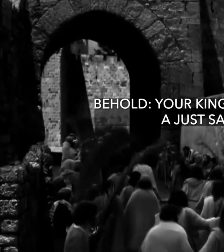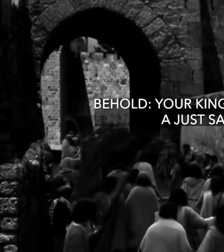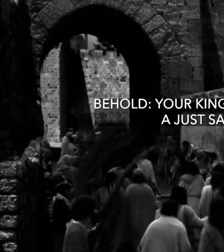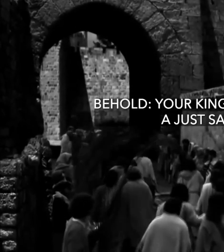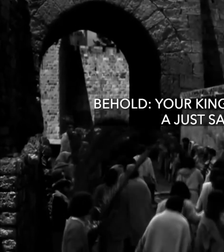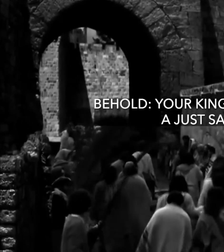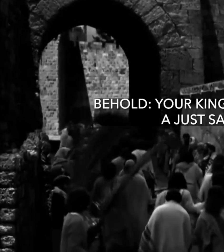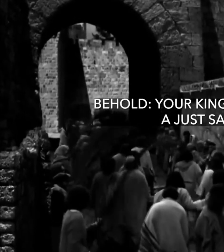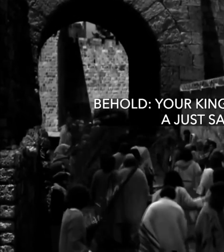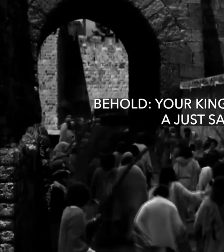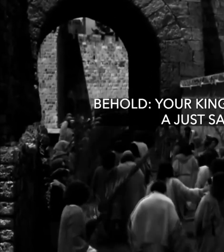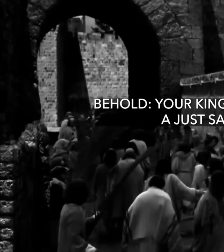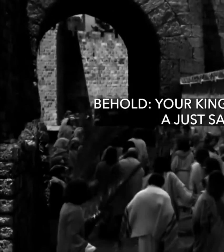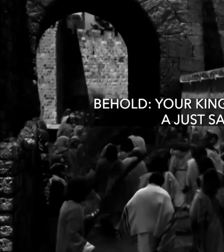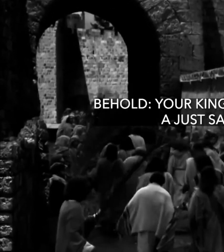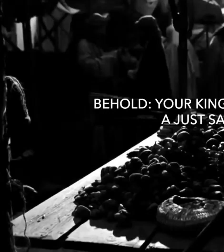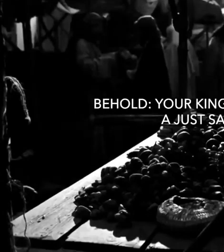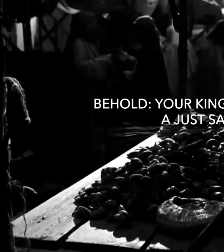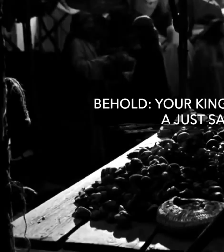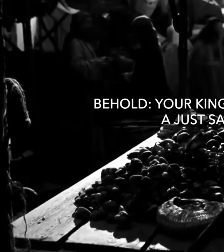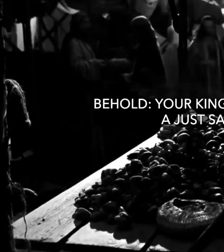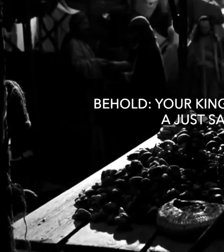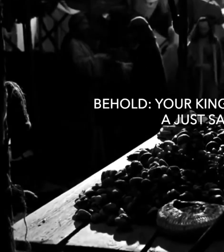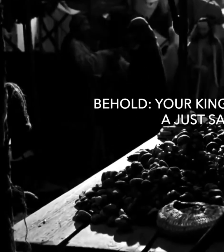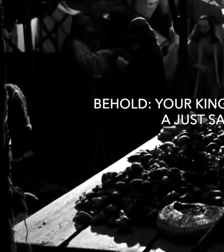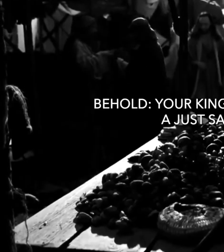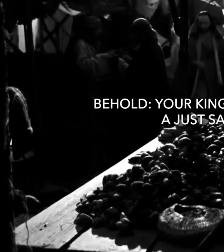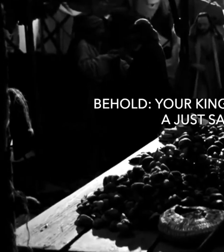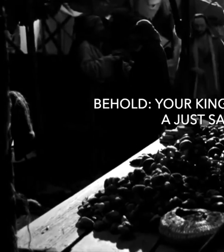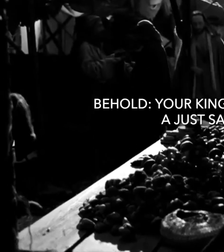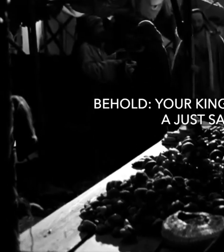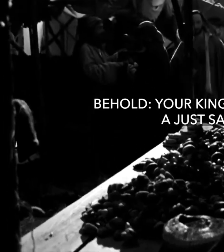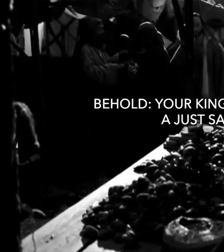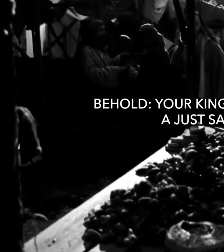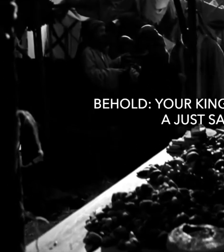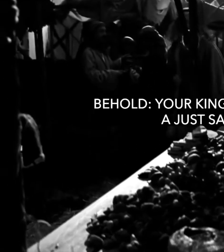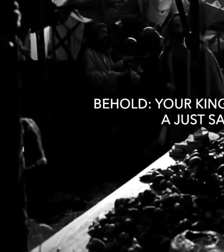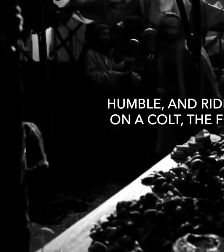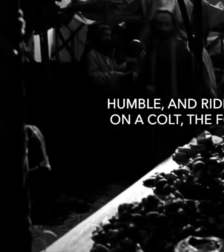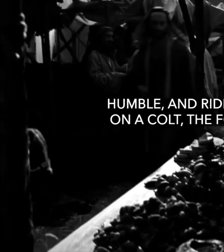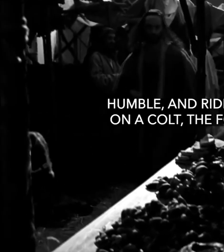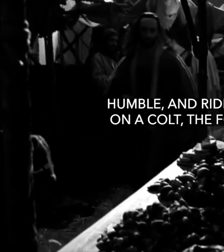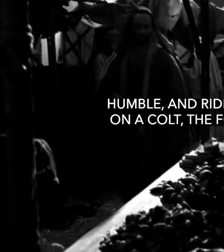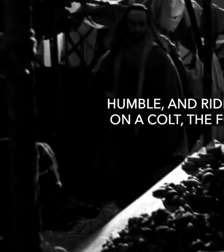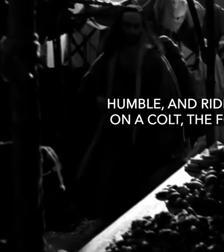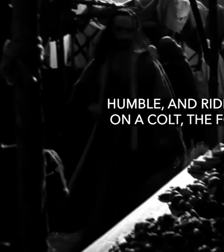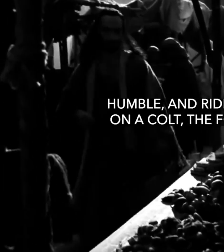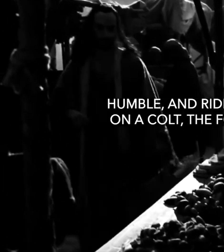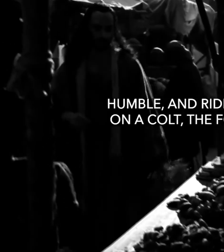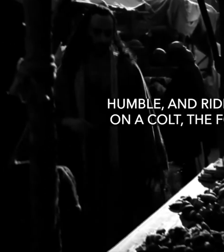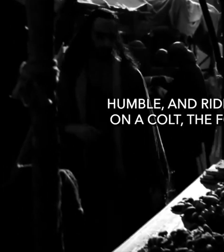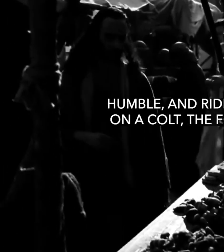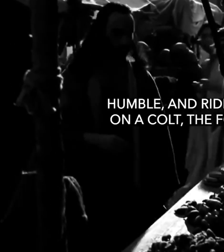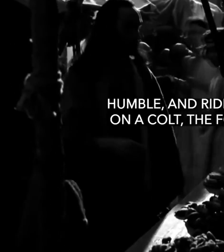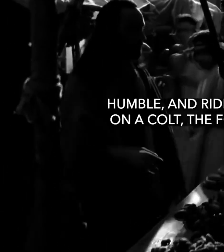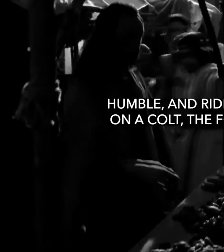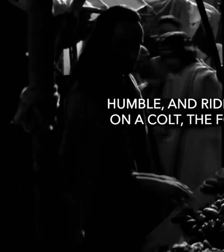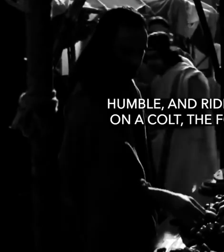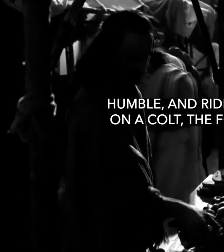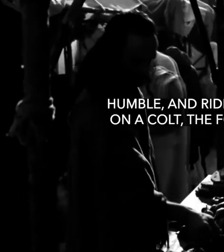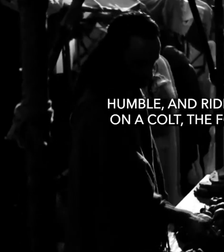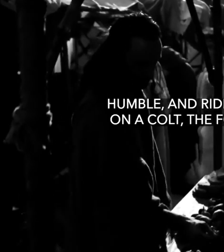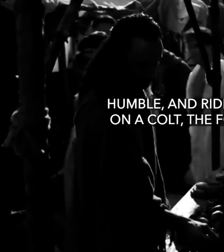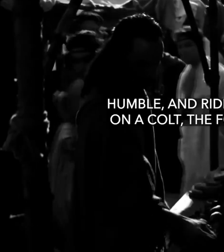says, "Behold, your king is coming to you, a just Savior is he, humble and riding on a